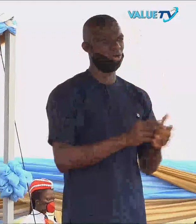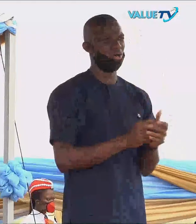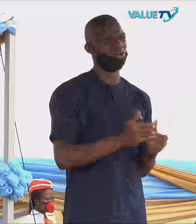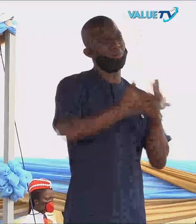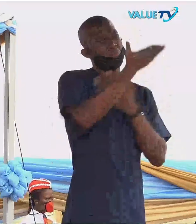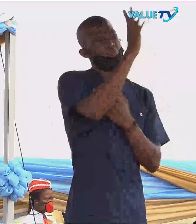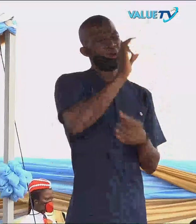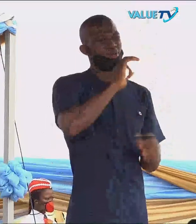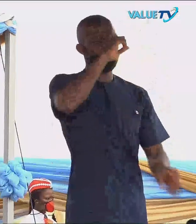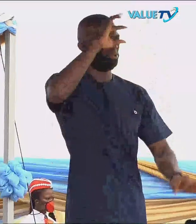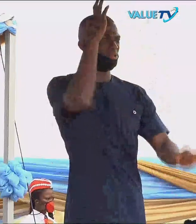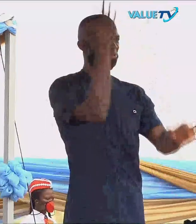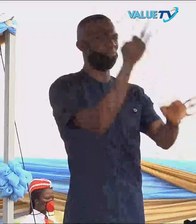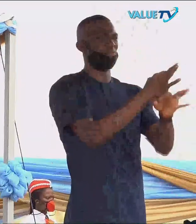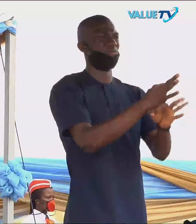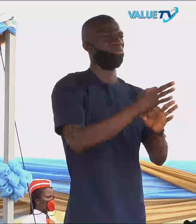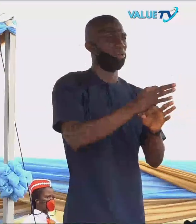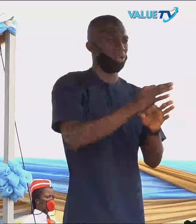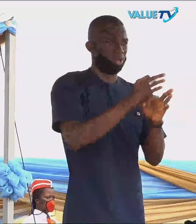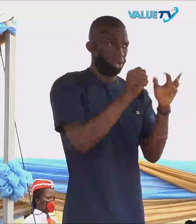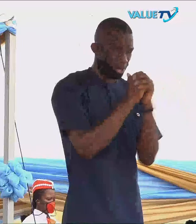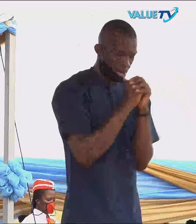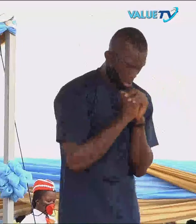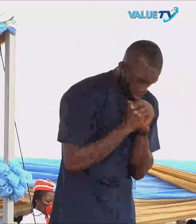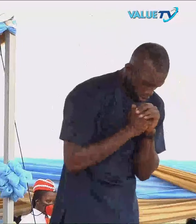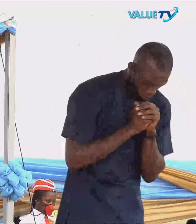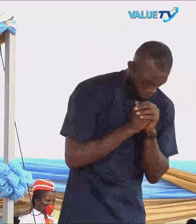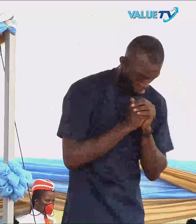faithful. Shall we bow our head in prayers?